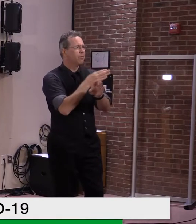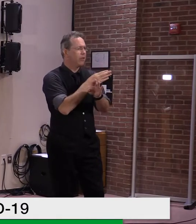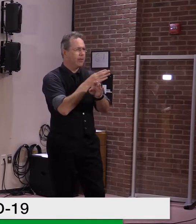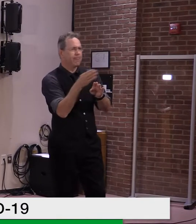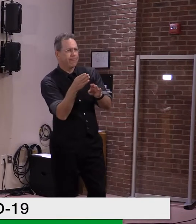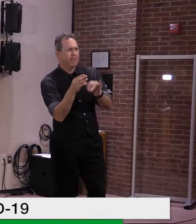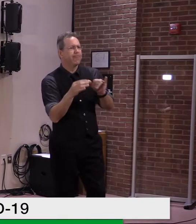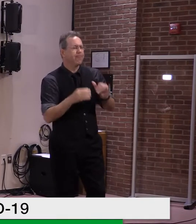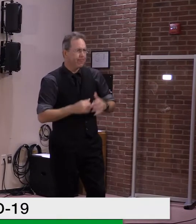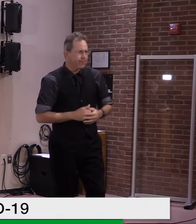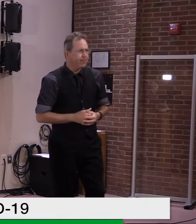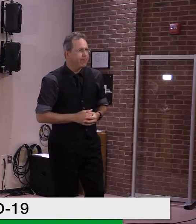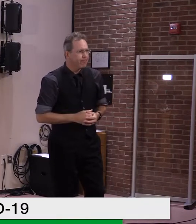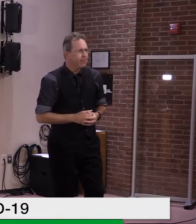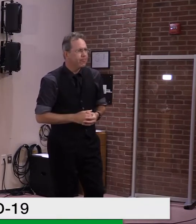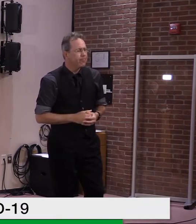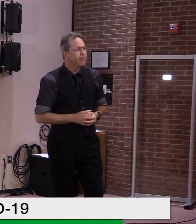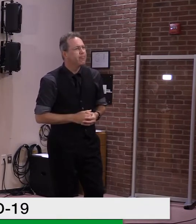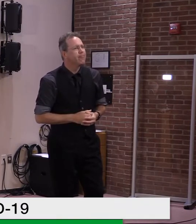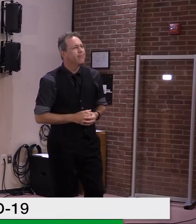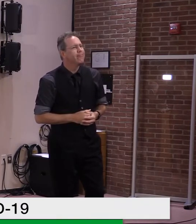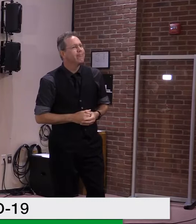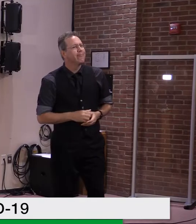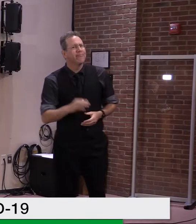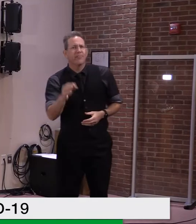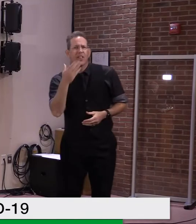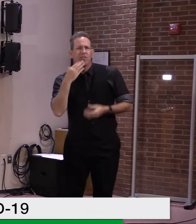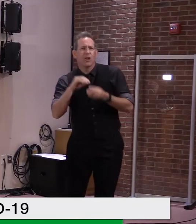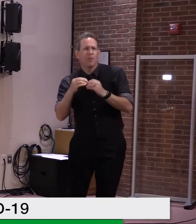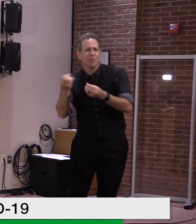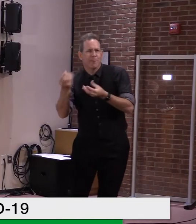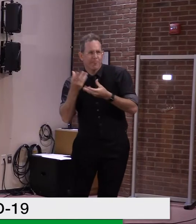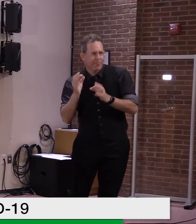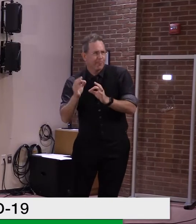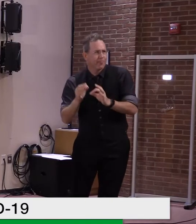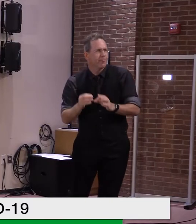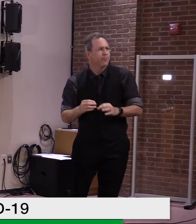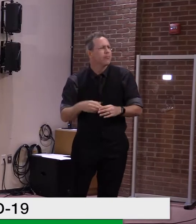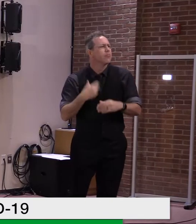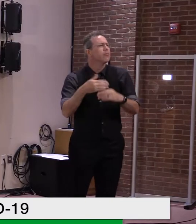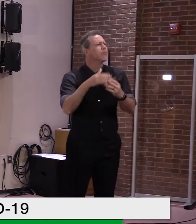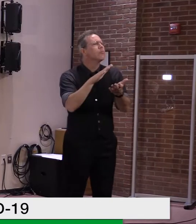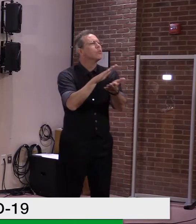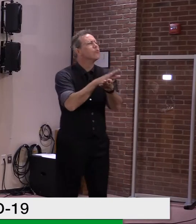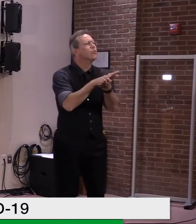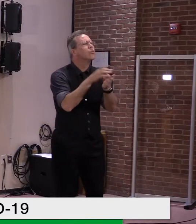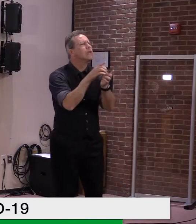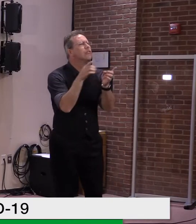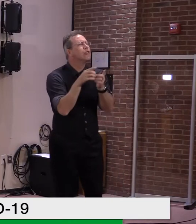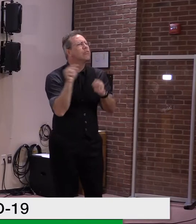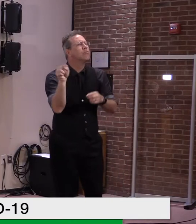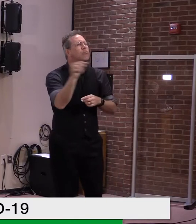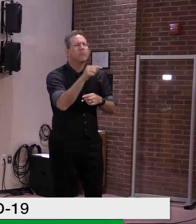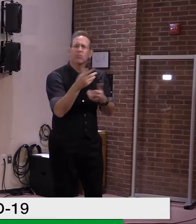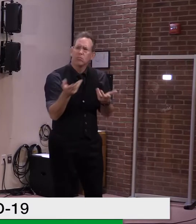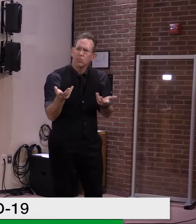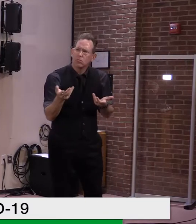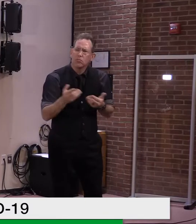Thanks, Secretary. And do we know how many school districts have sent kids into